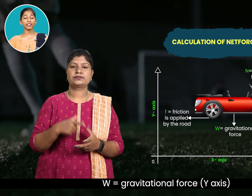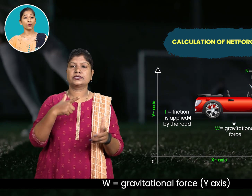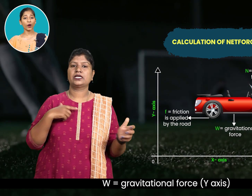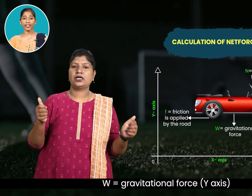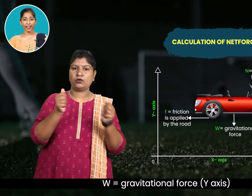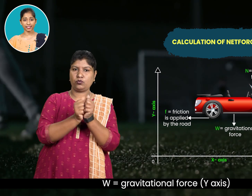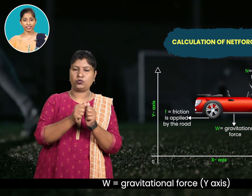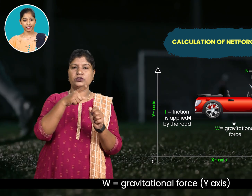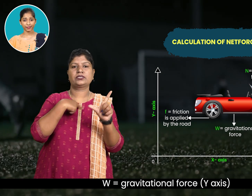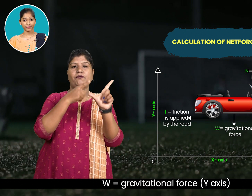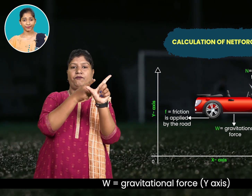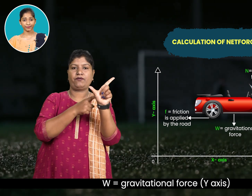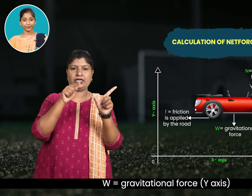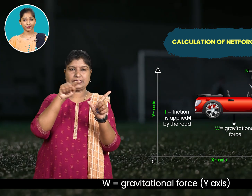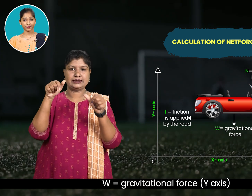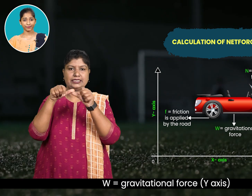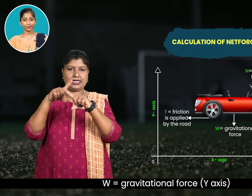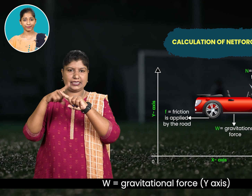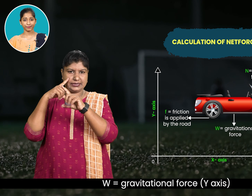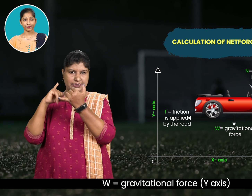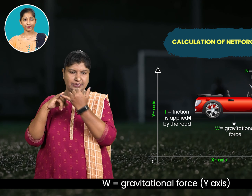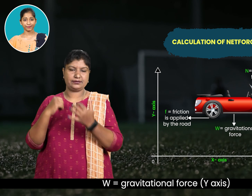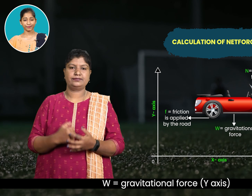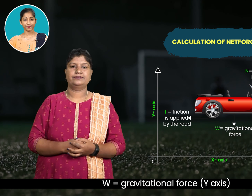along with y-axis.